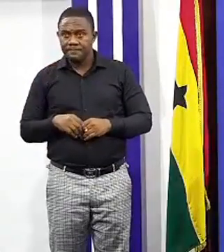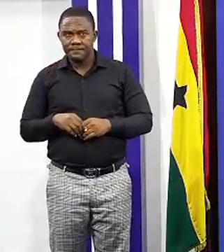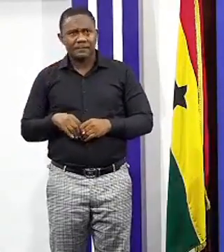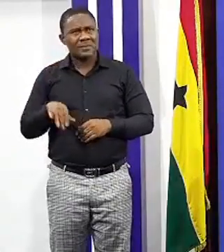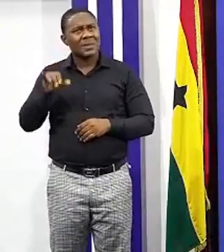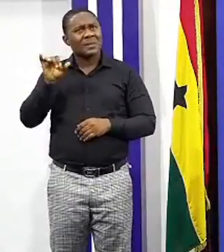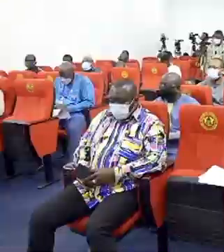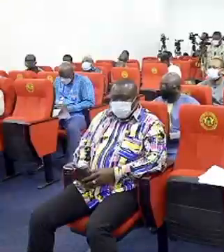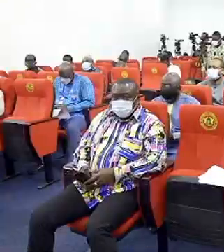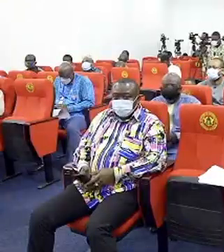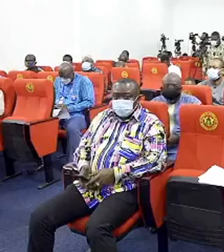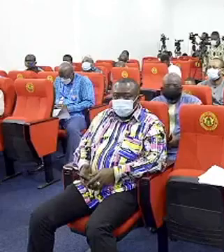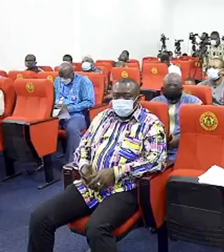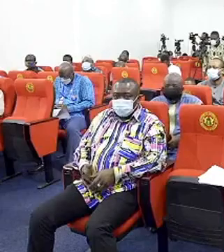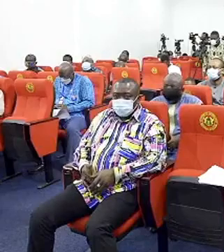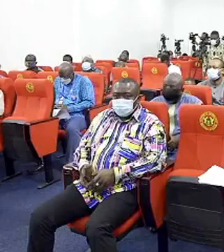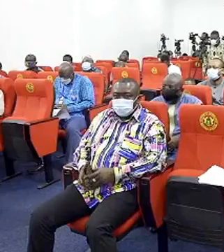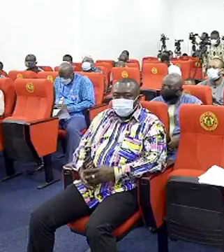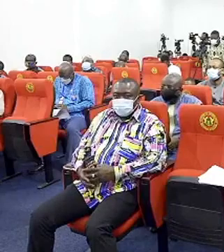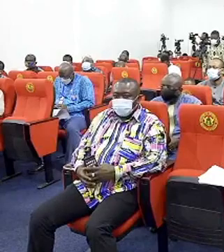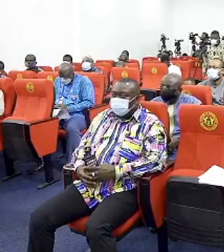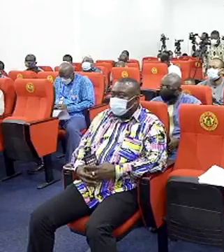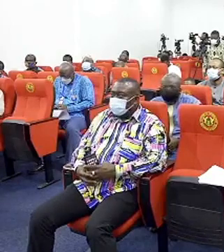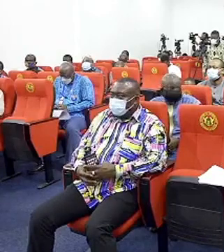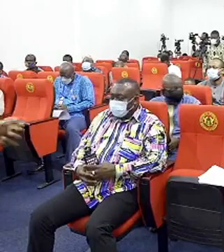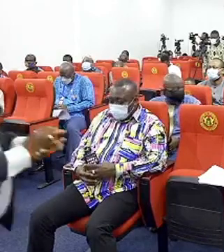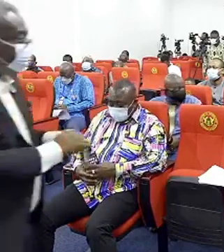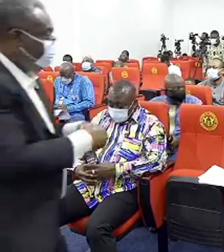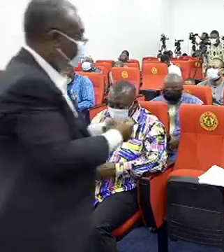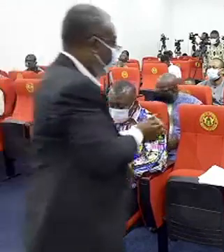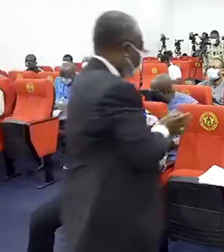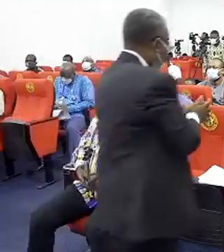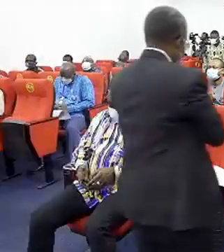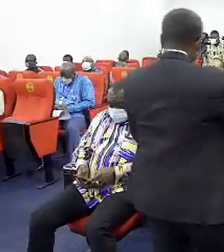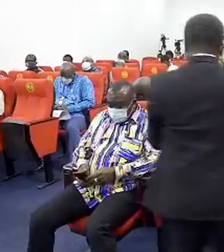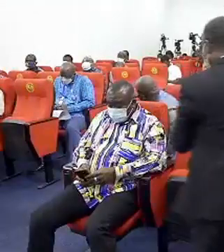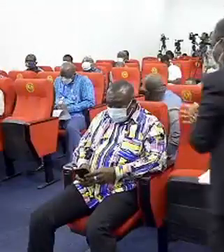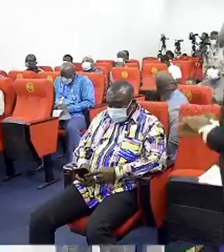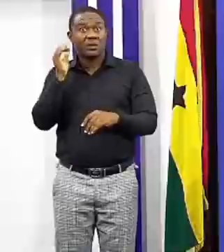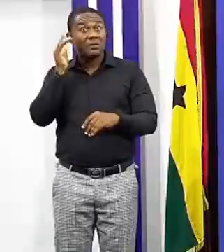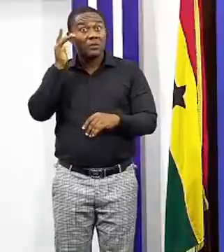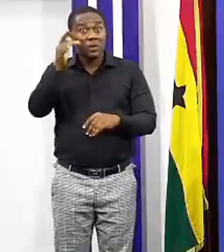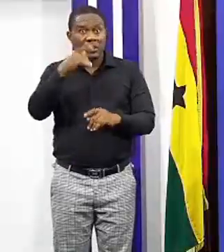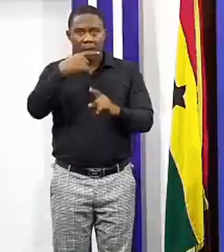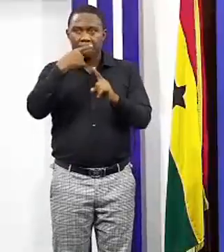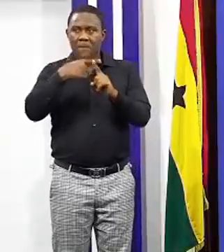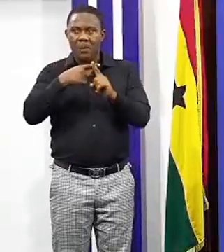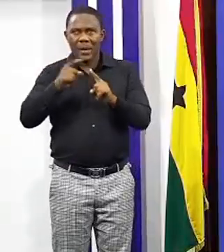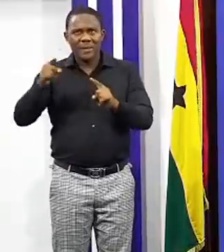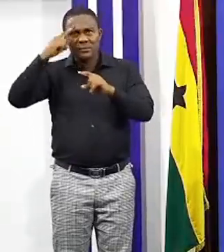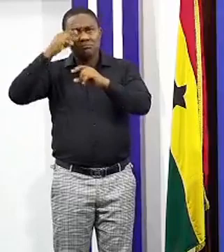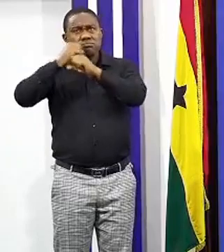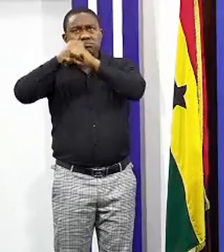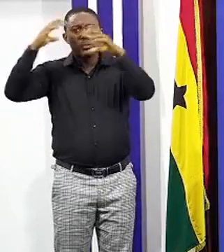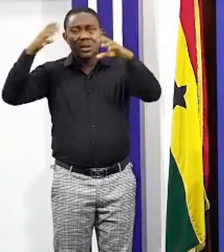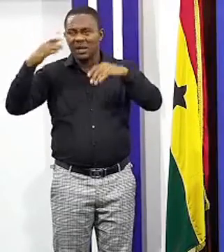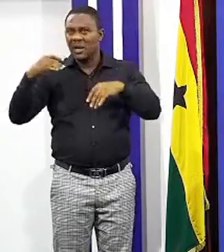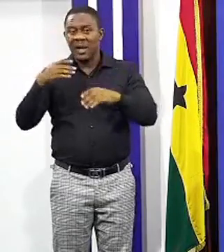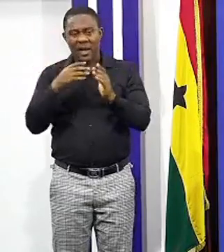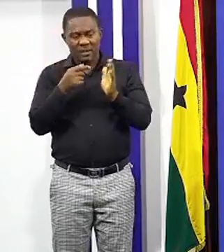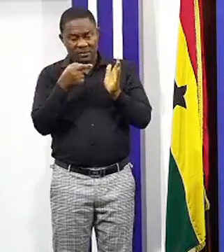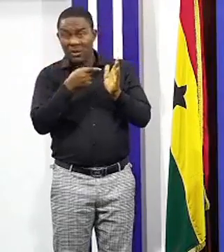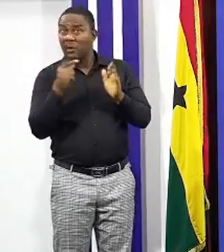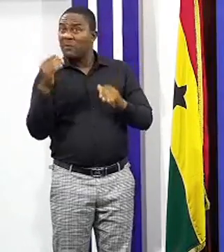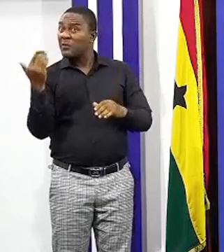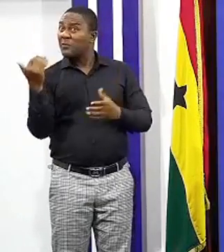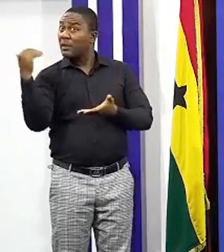is your comment that 3 million people could be infected in Ghana and 15,000 out of that could